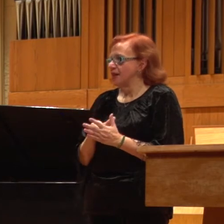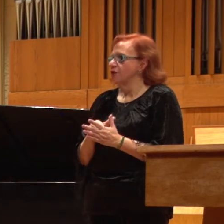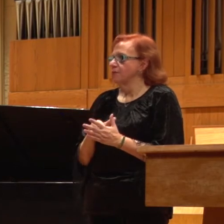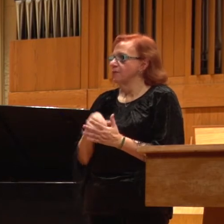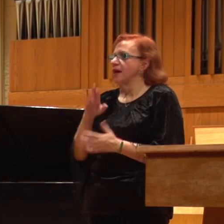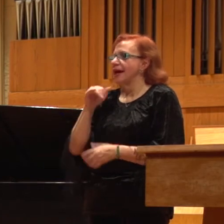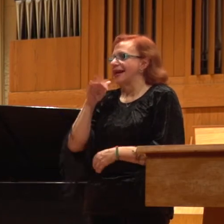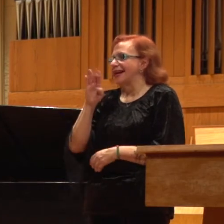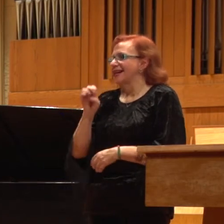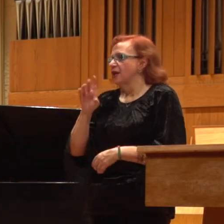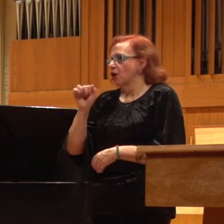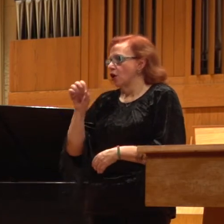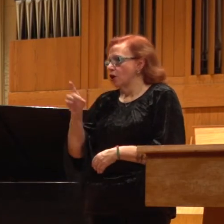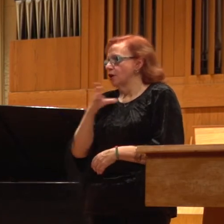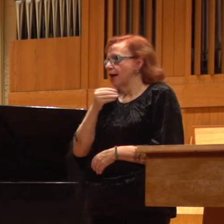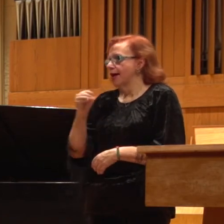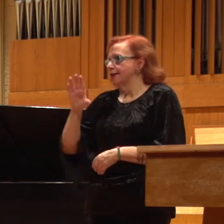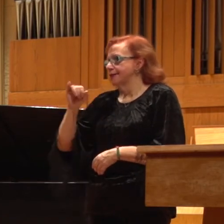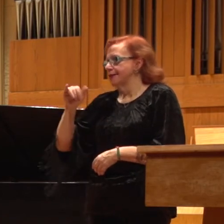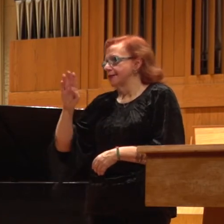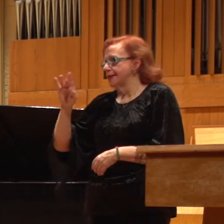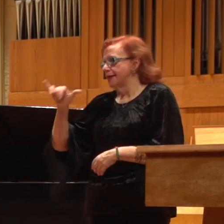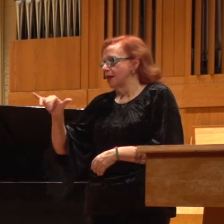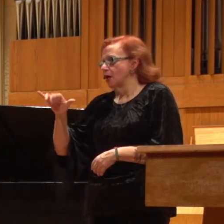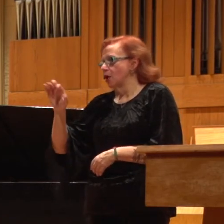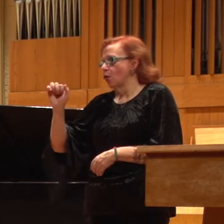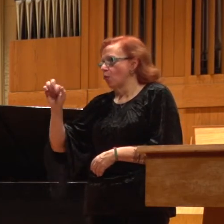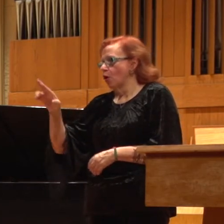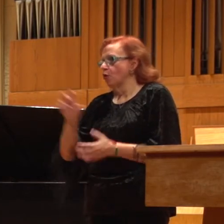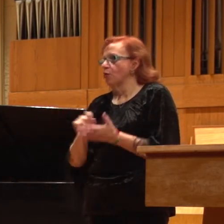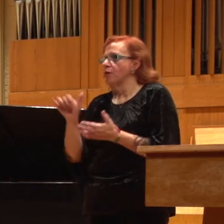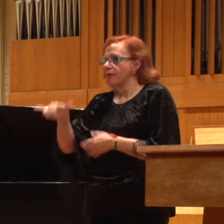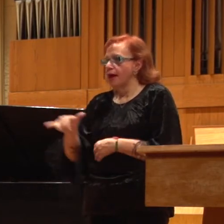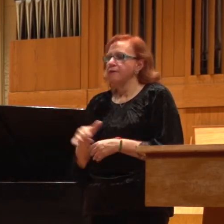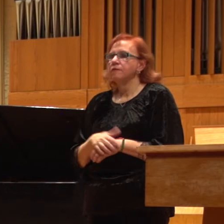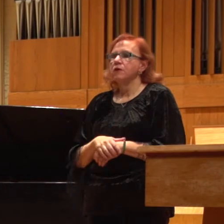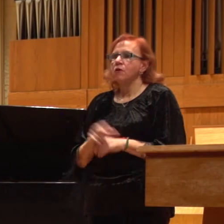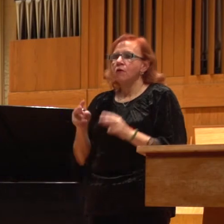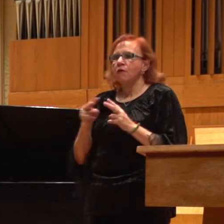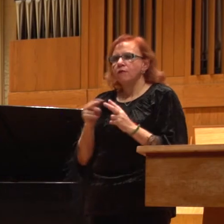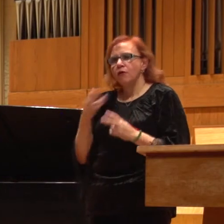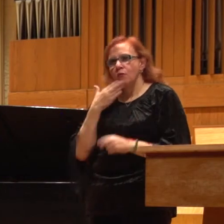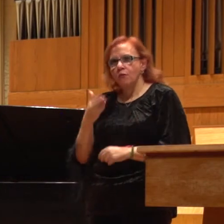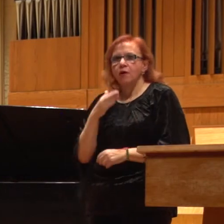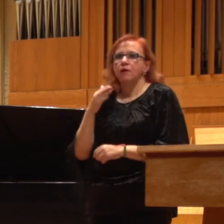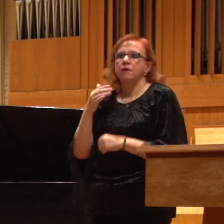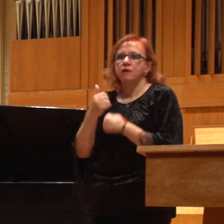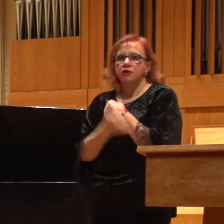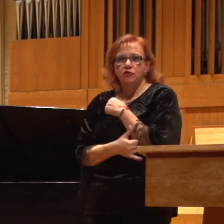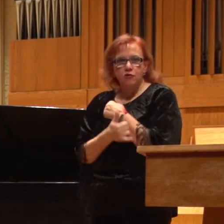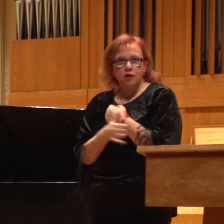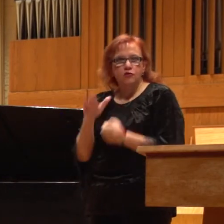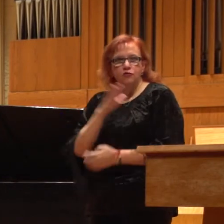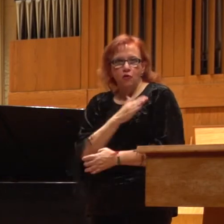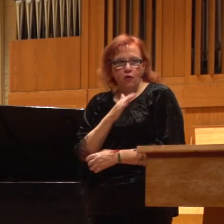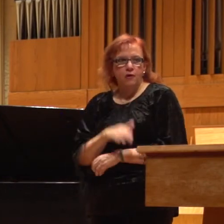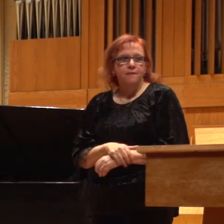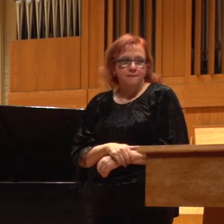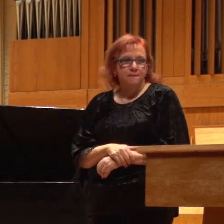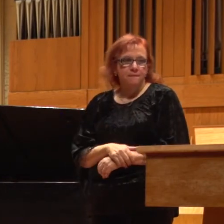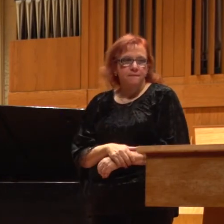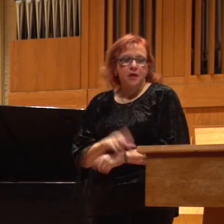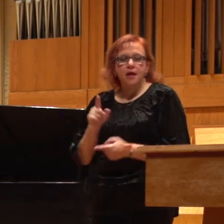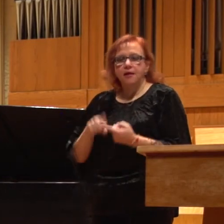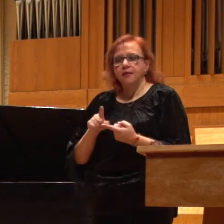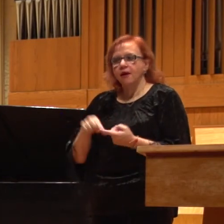Eddie Arnold and Cindy Walker. Did very well as a country tune, and then